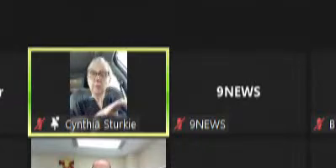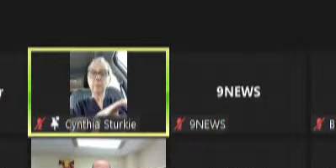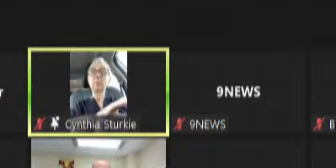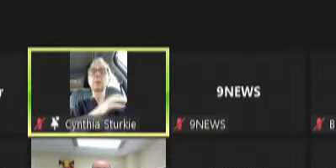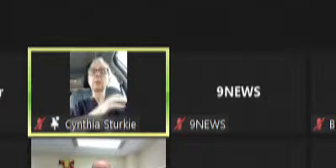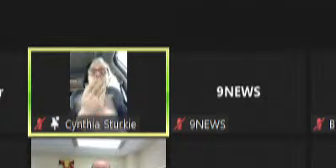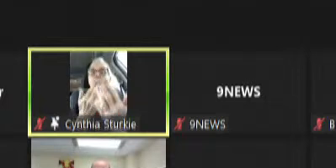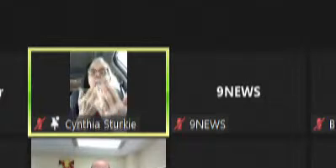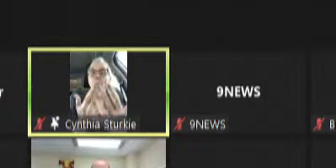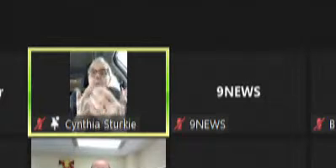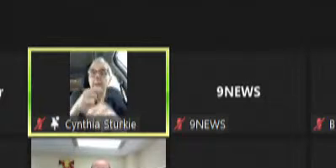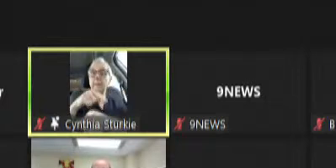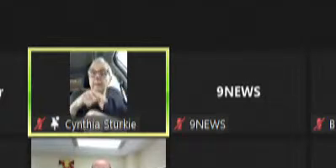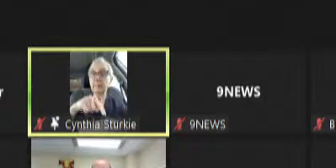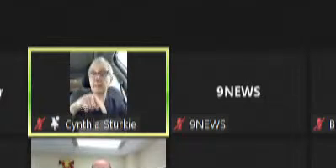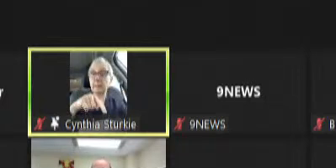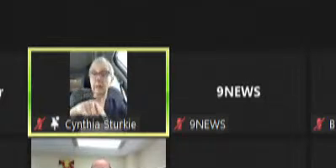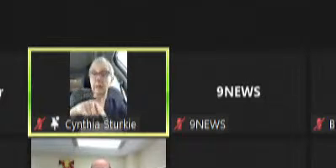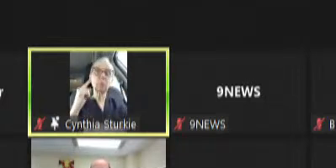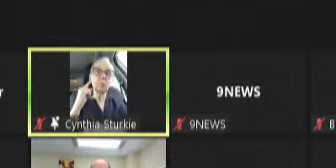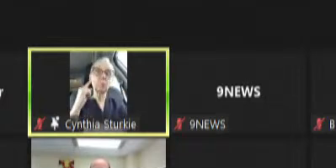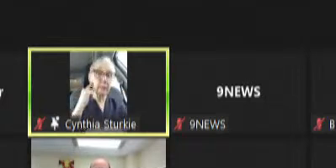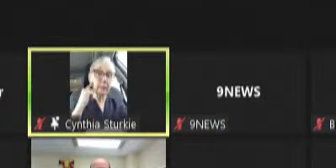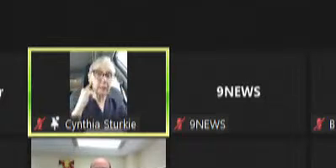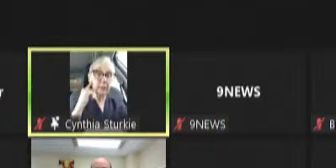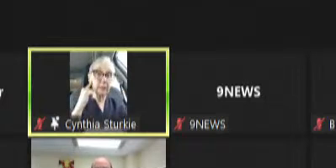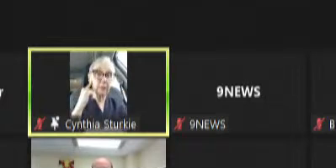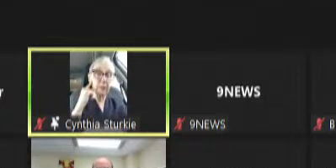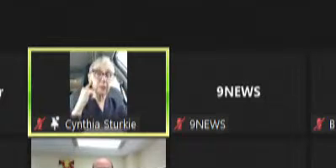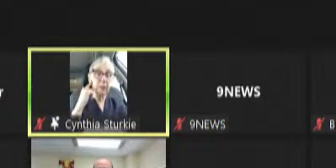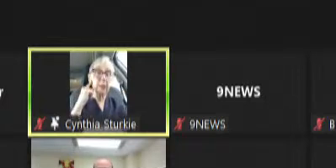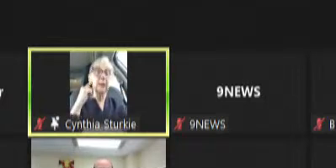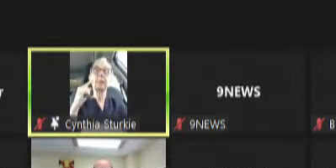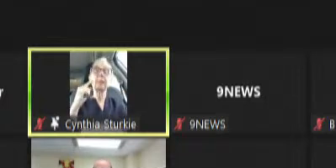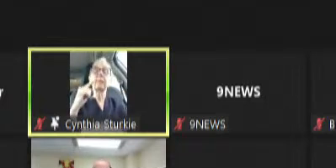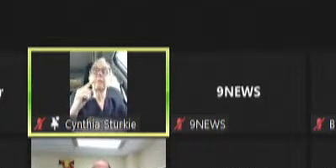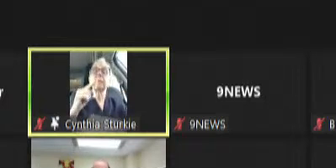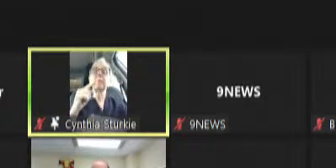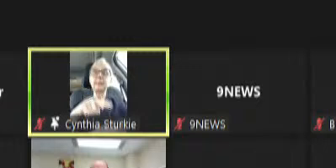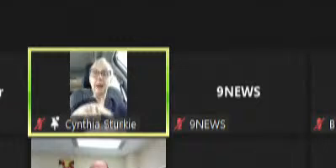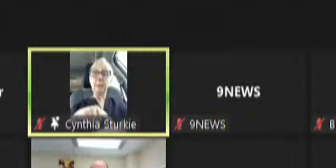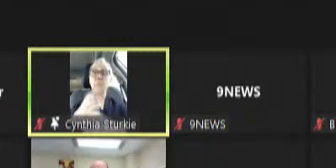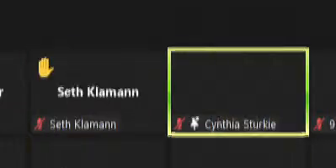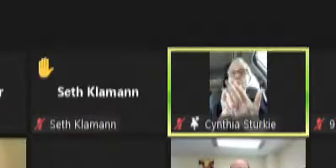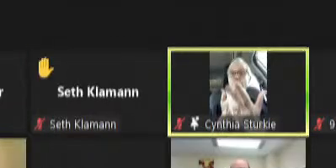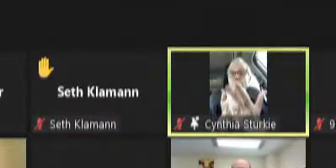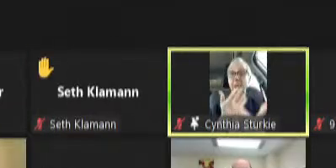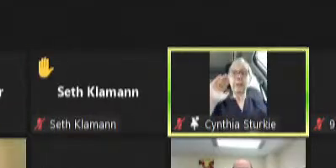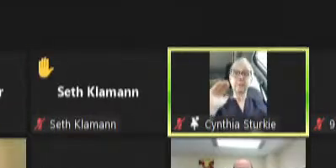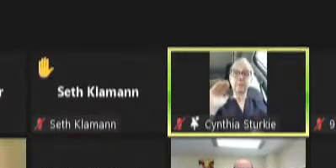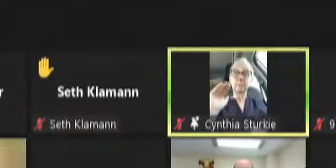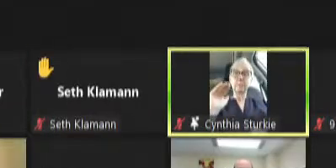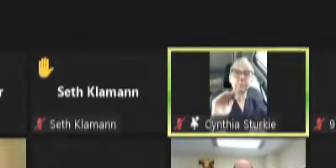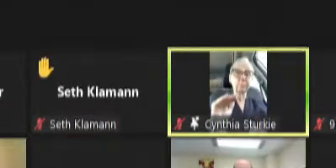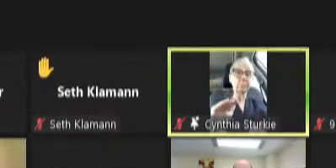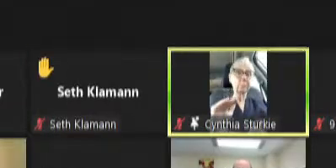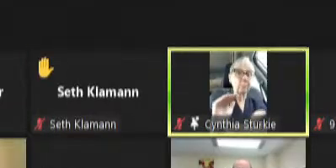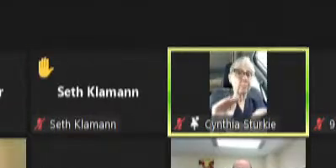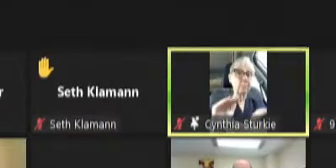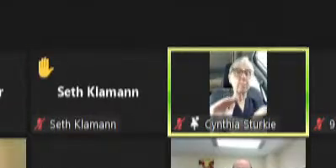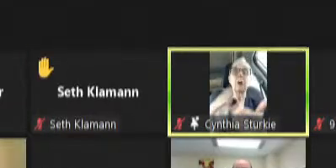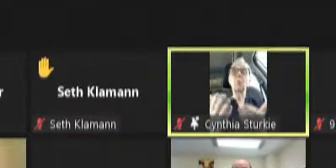weeks. We are hearing that those wait times are decreasing now, but we do still strongly recommend that